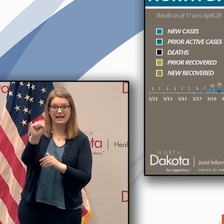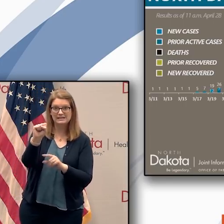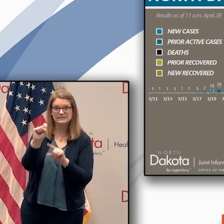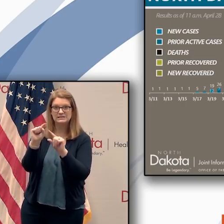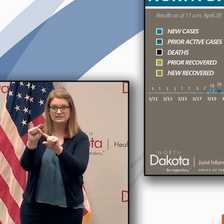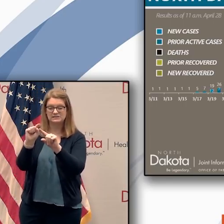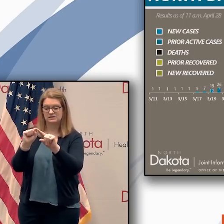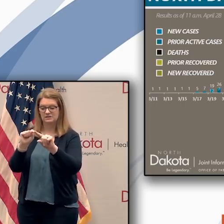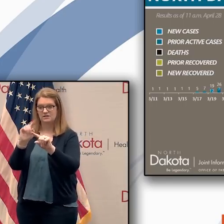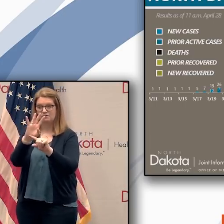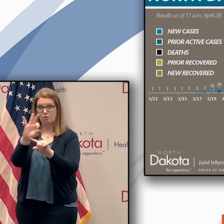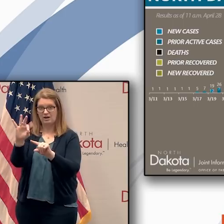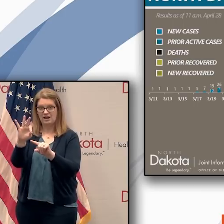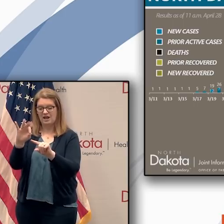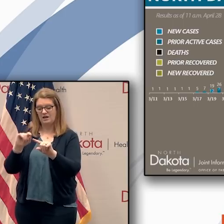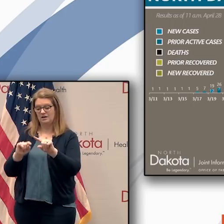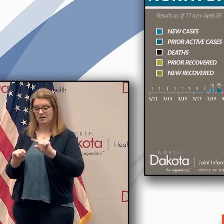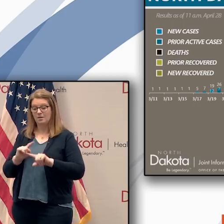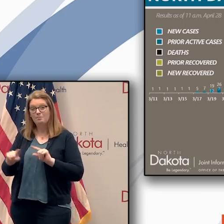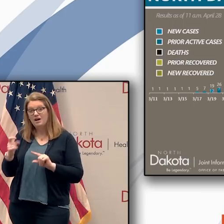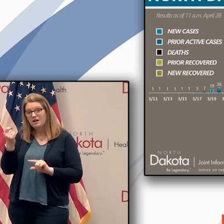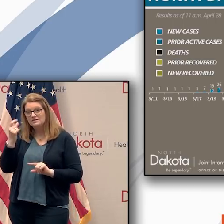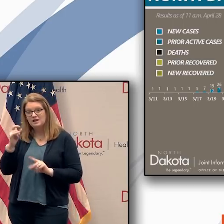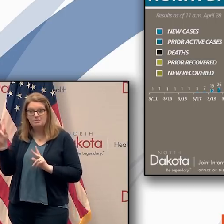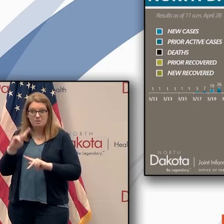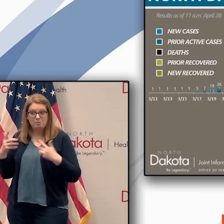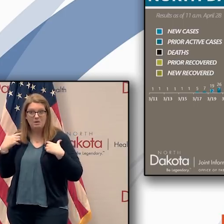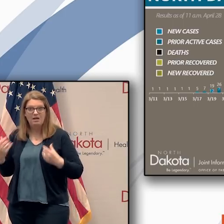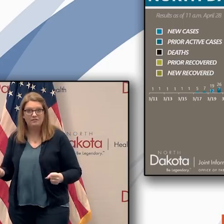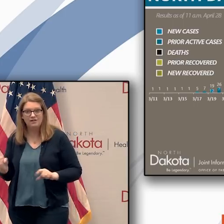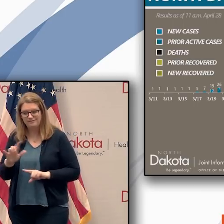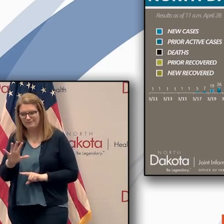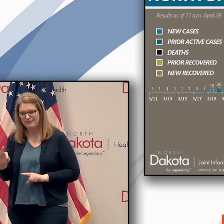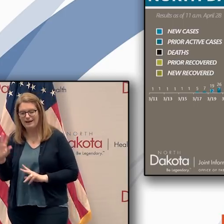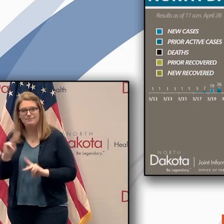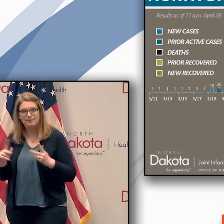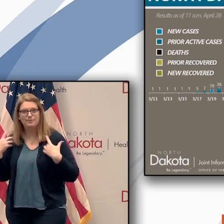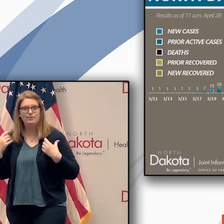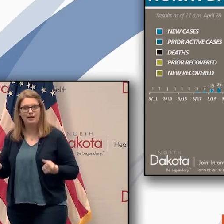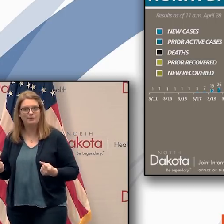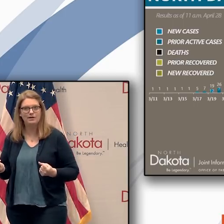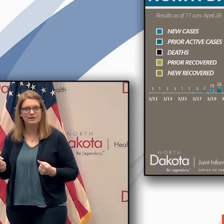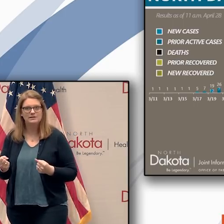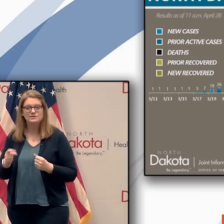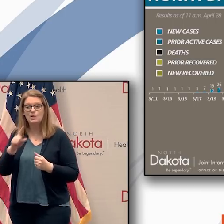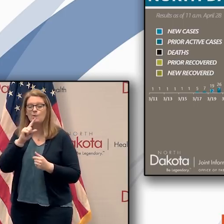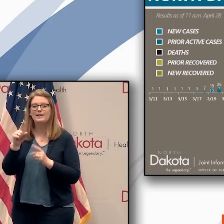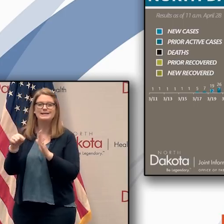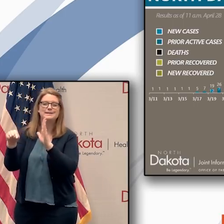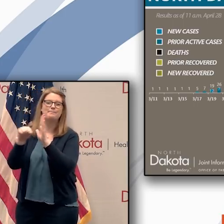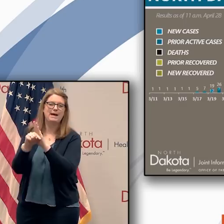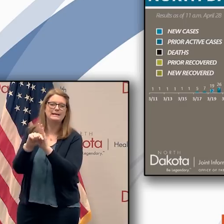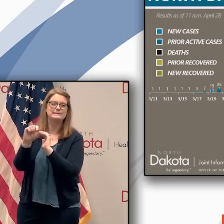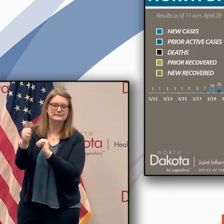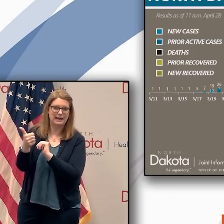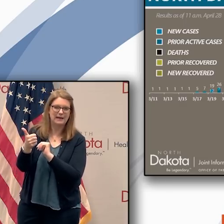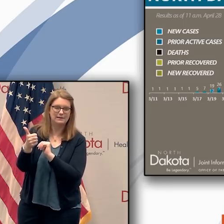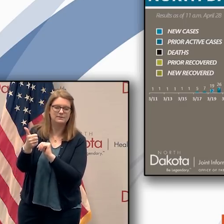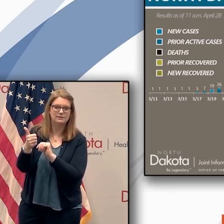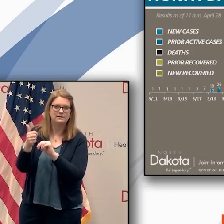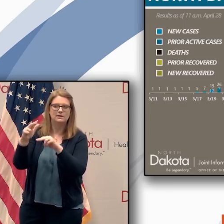minus 10 on that line on the top. And again, from a management standpoint, this headline, we've seen a lot of headlines that